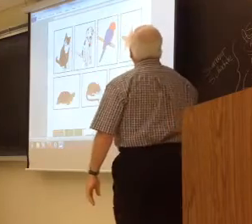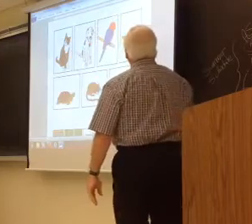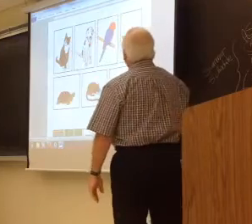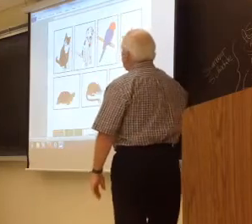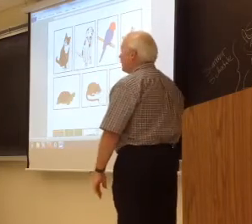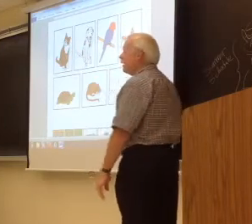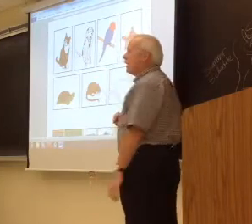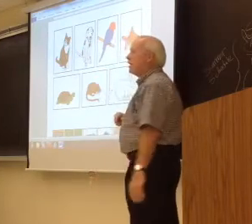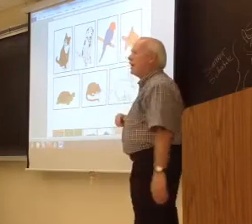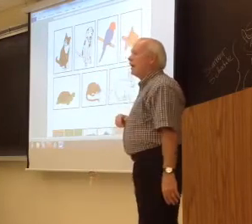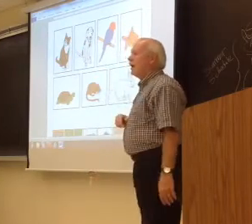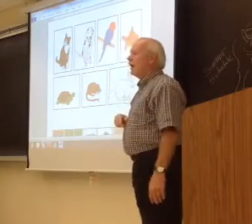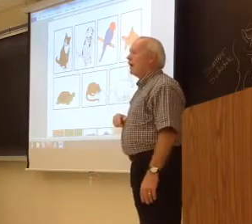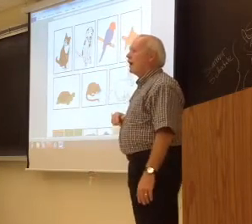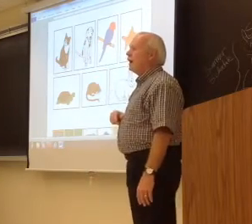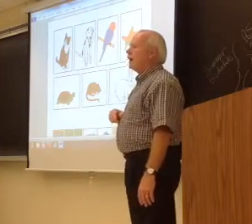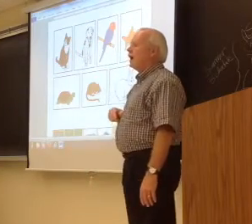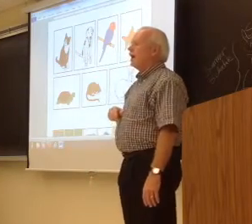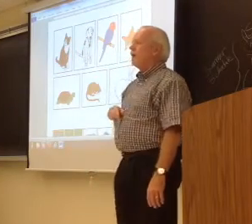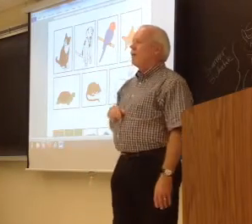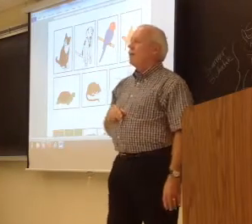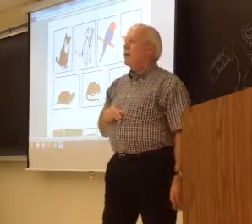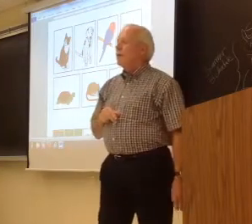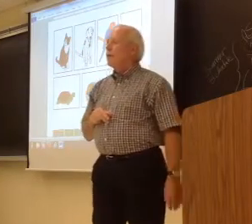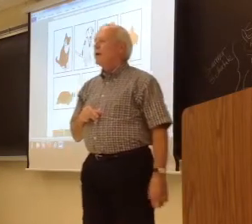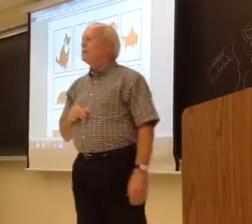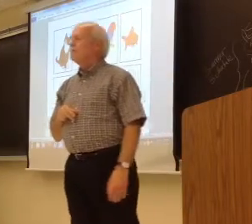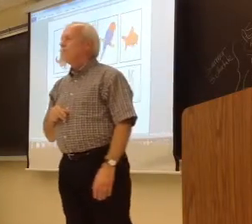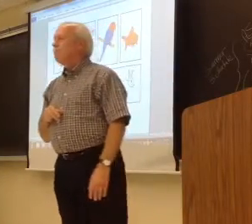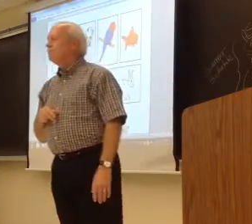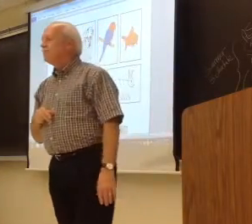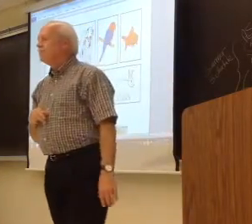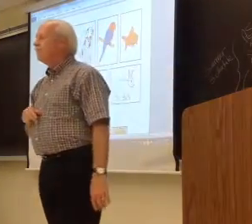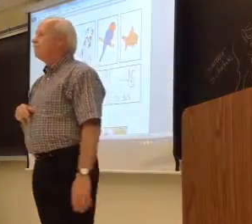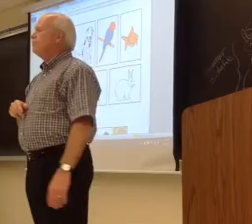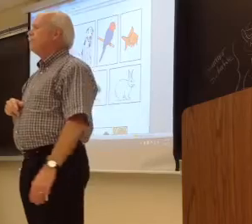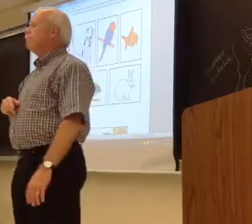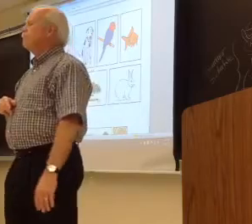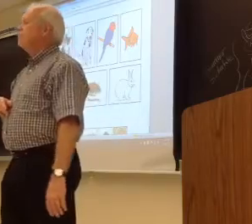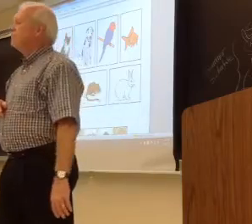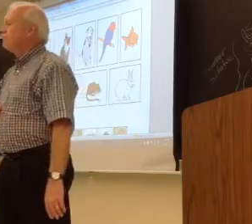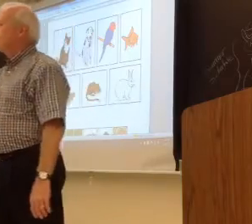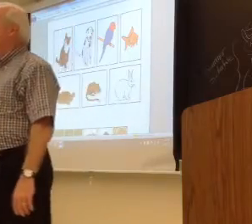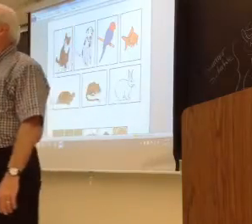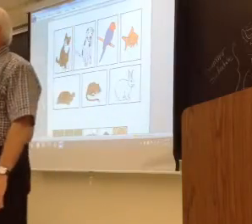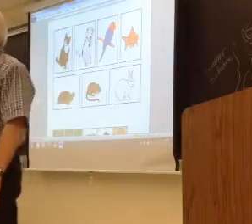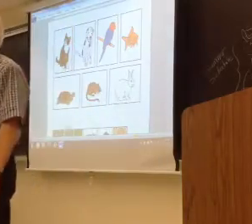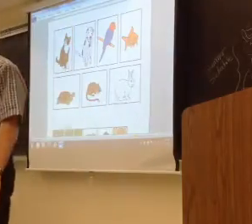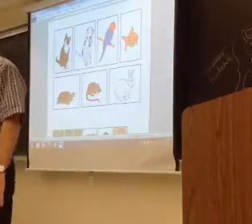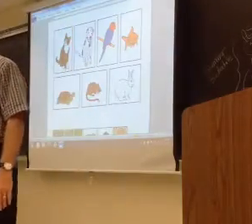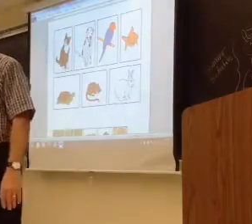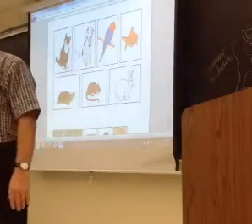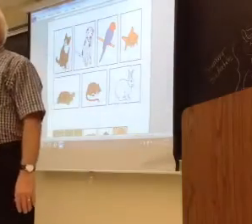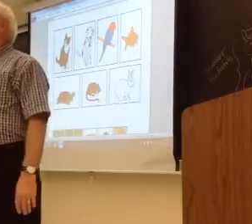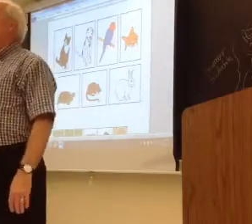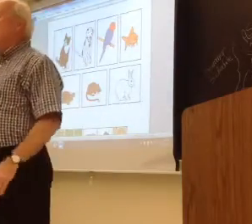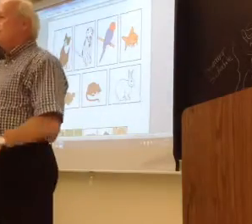a specific sign for chicken if you're not talking about like food, if you're talking about at the farm, there's lots of chickens? Some people